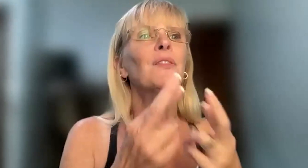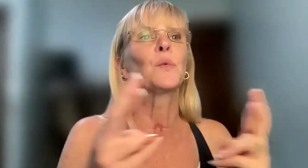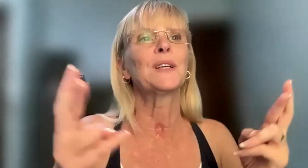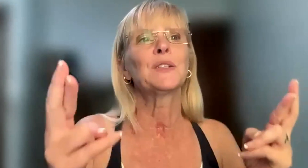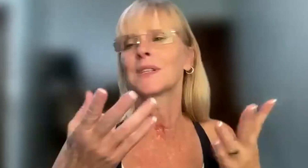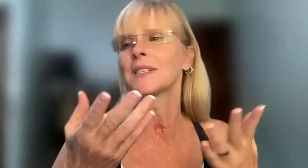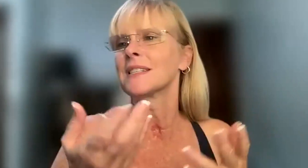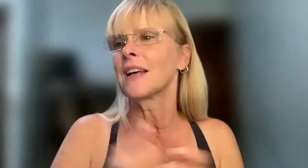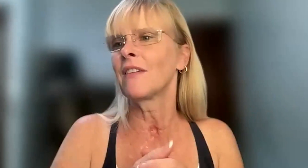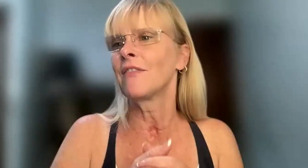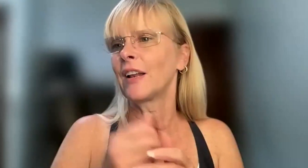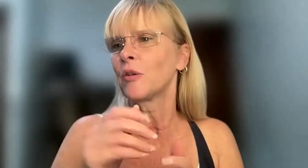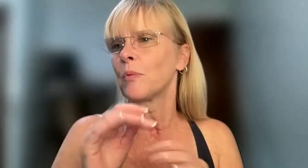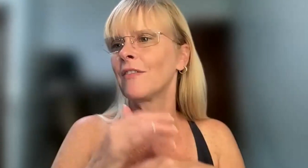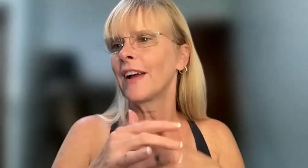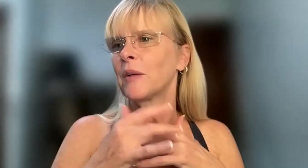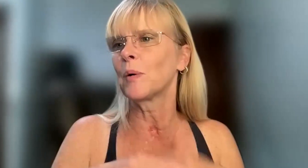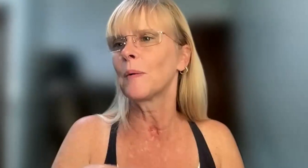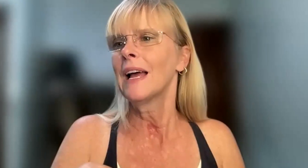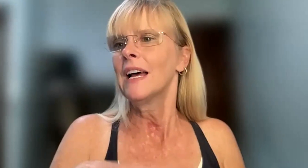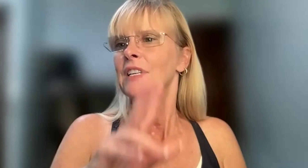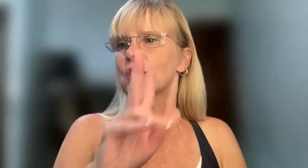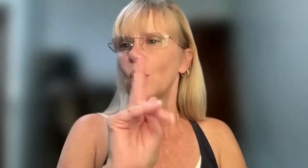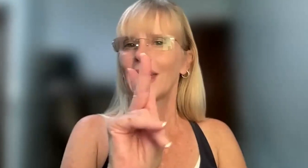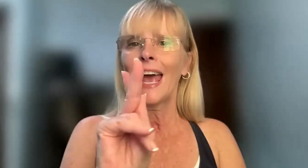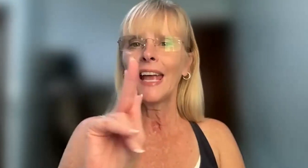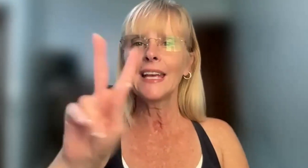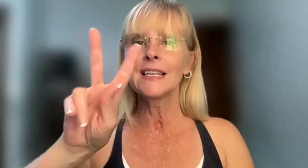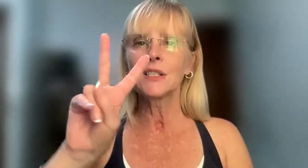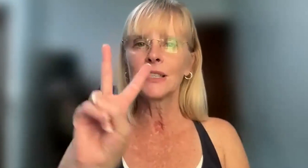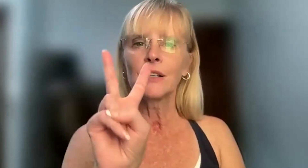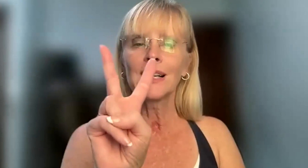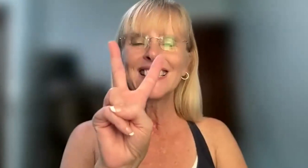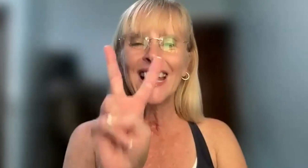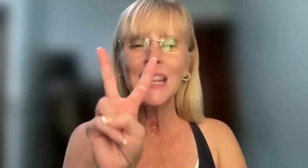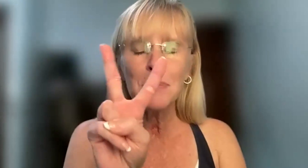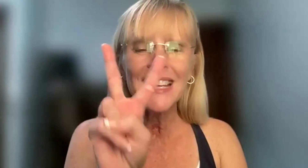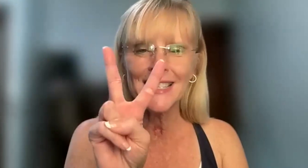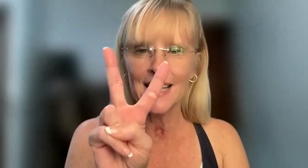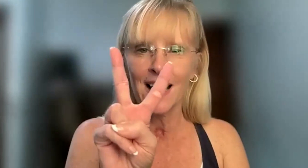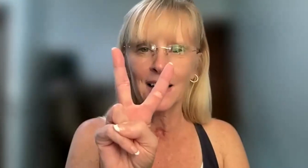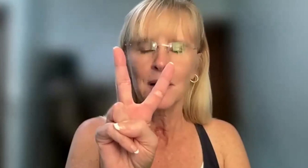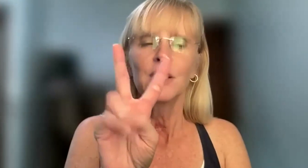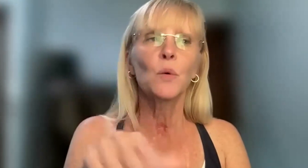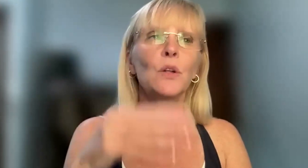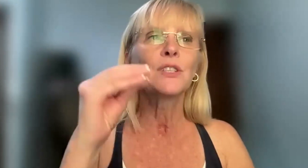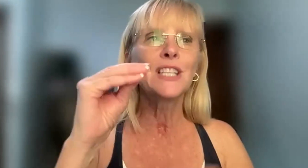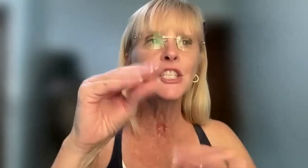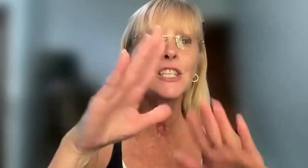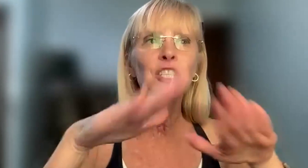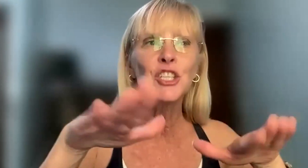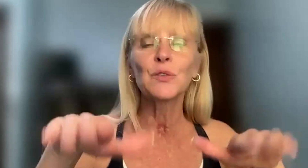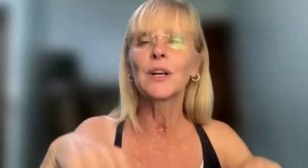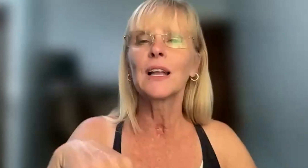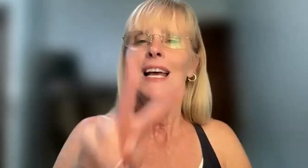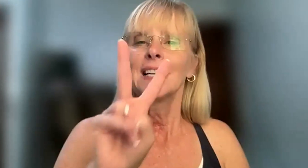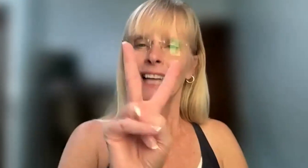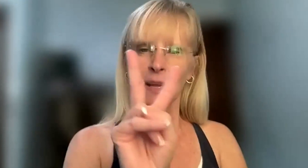the resources available. So K is literally take the peace sign. So when you're teaching the children, take the